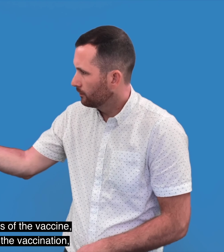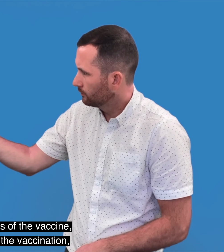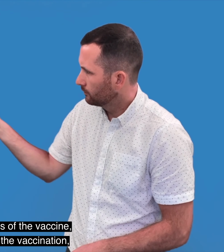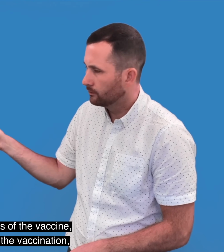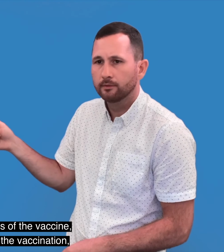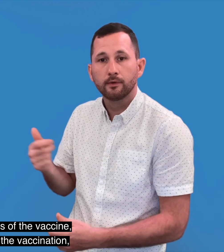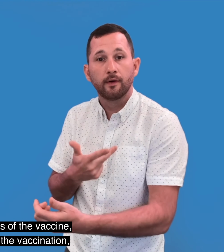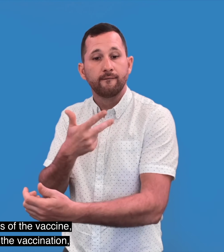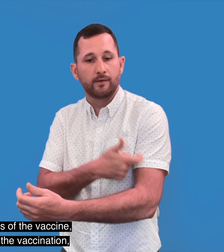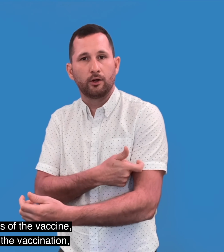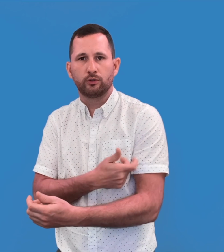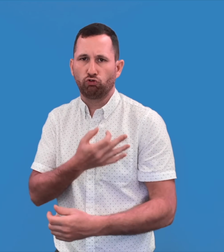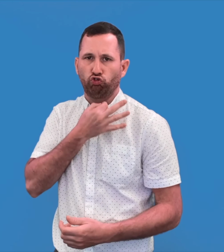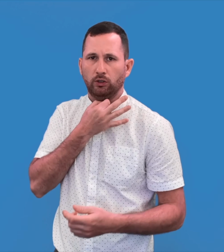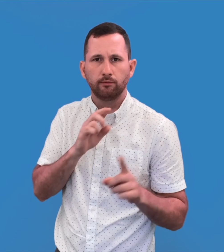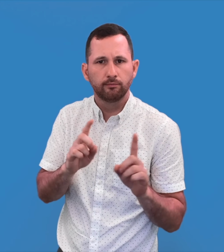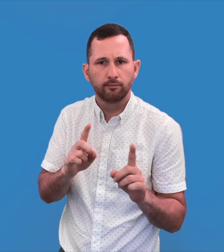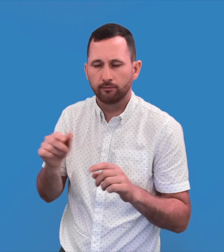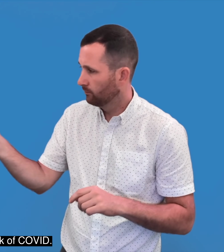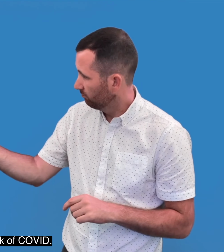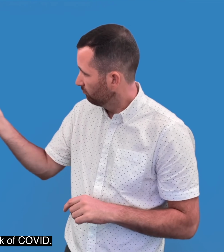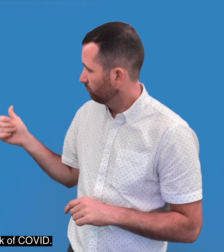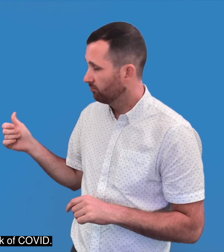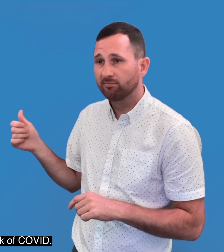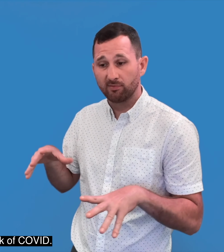risk of the vaccination, risk of COVID.